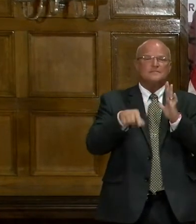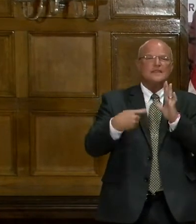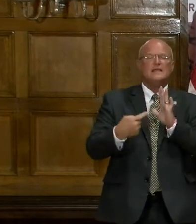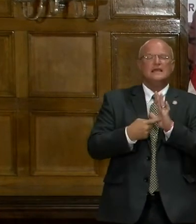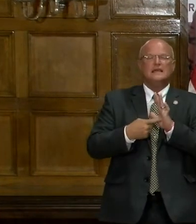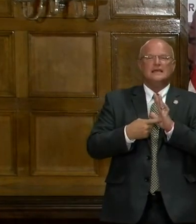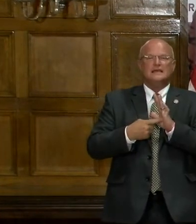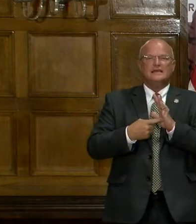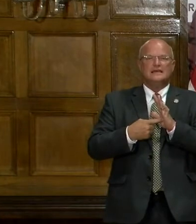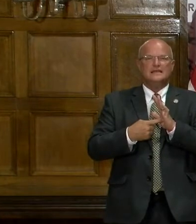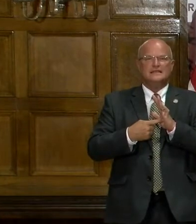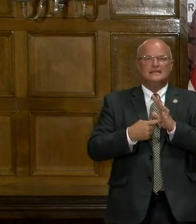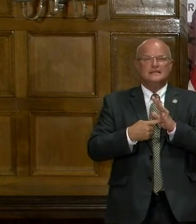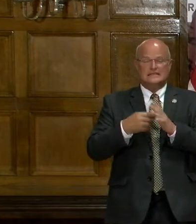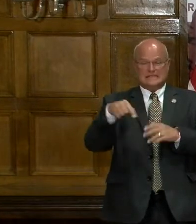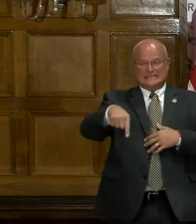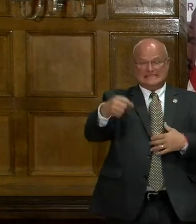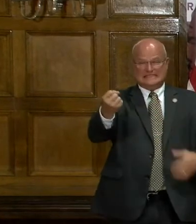this